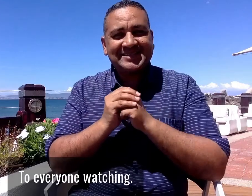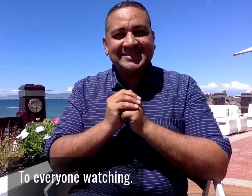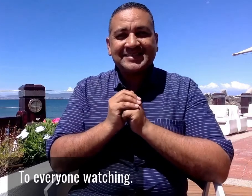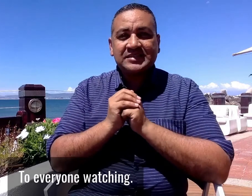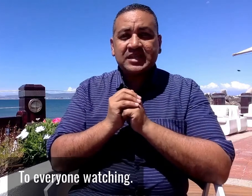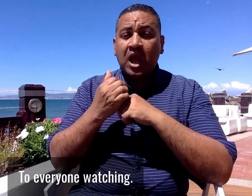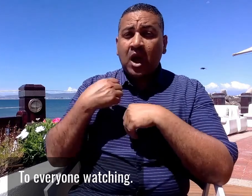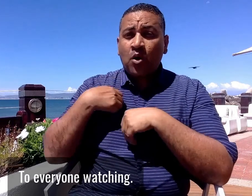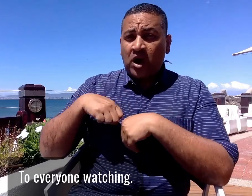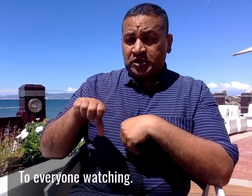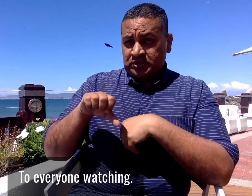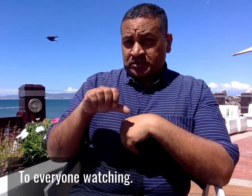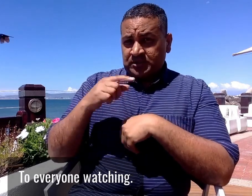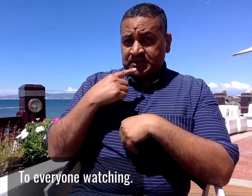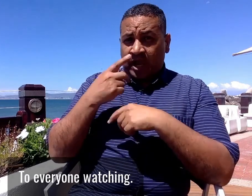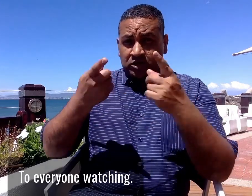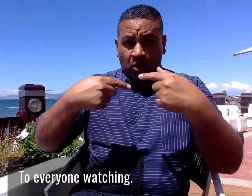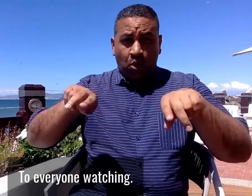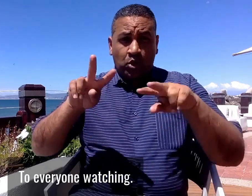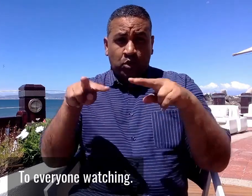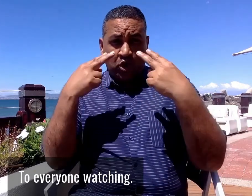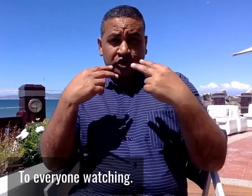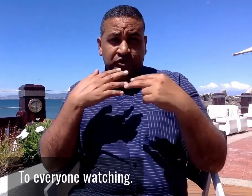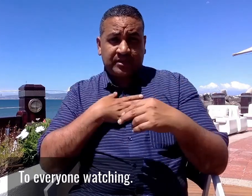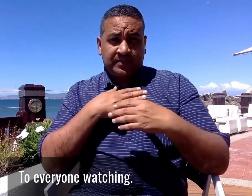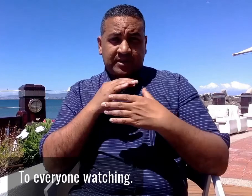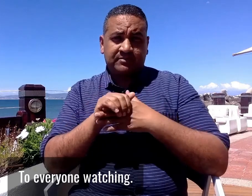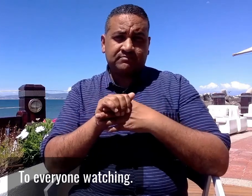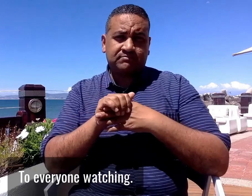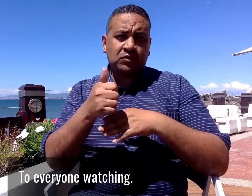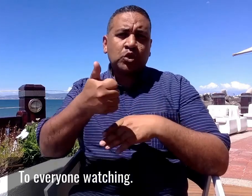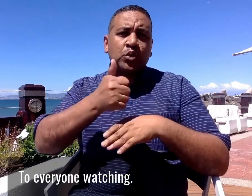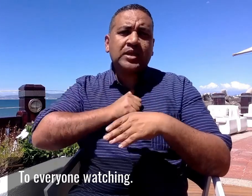Watching, I would like to say good luck with your future endeavors.